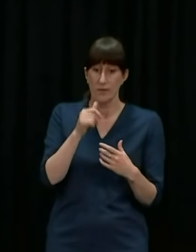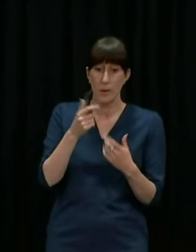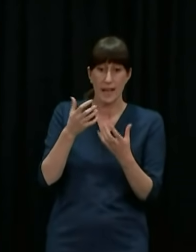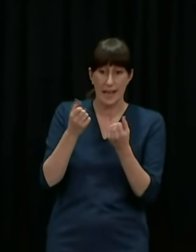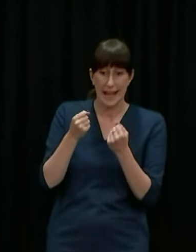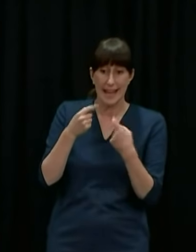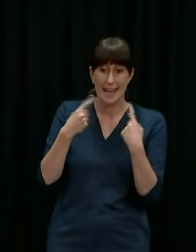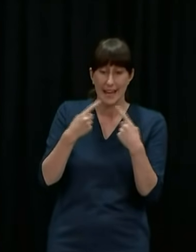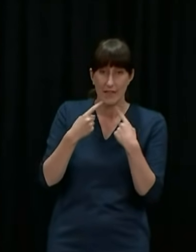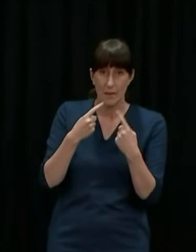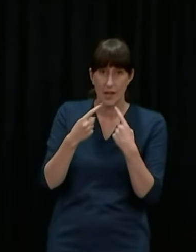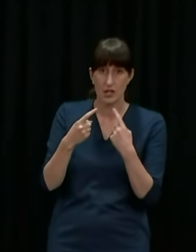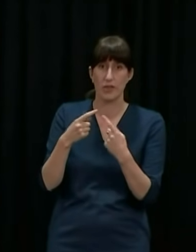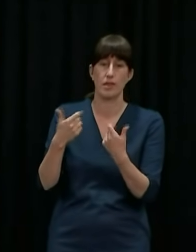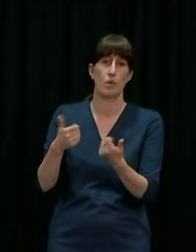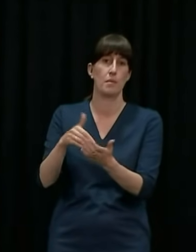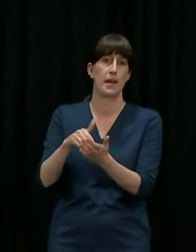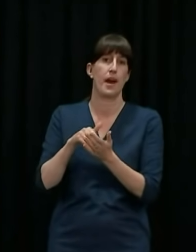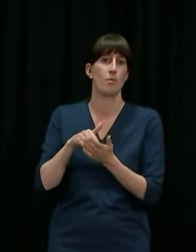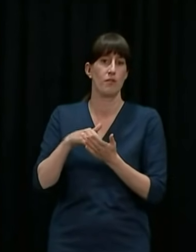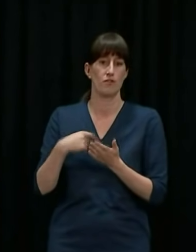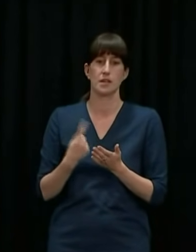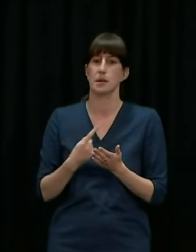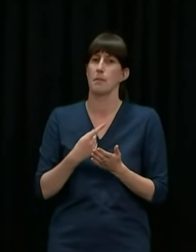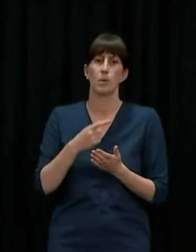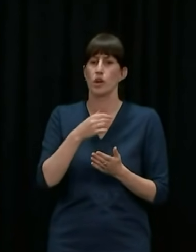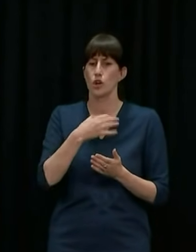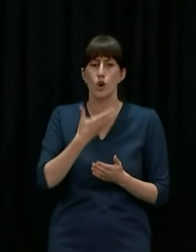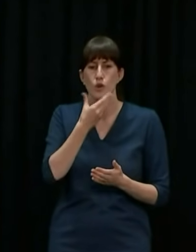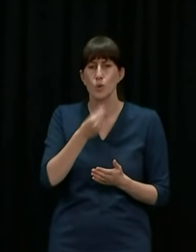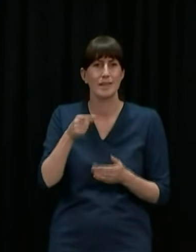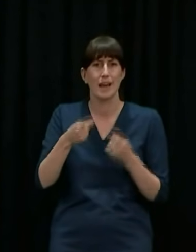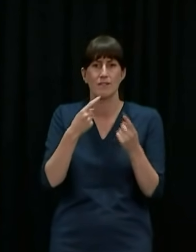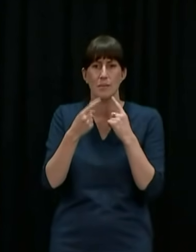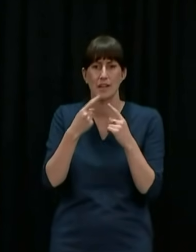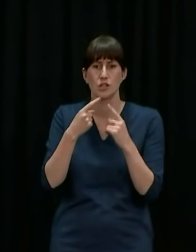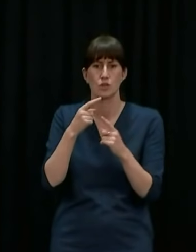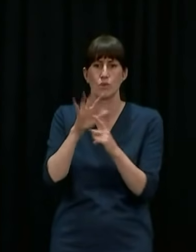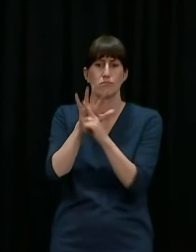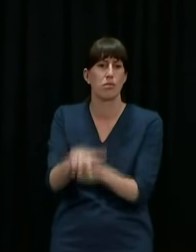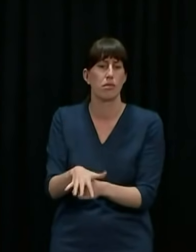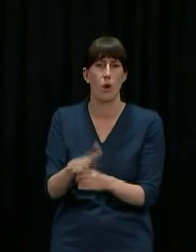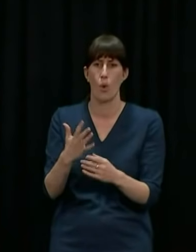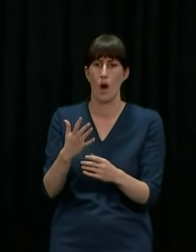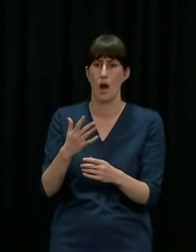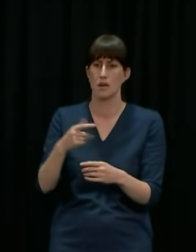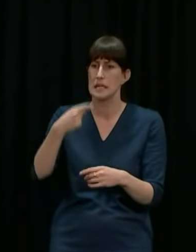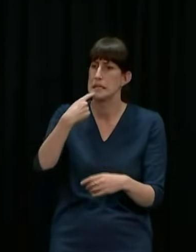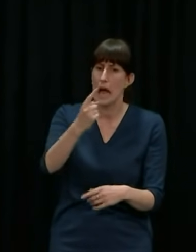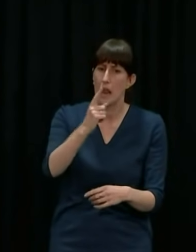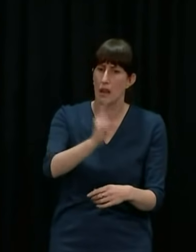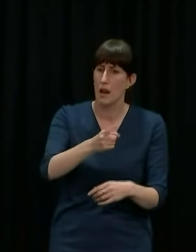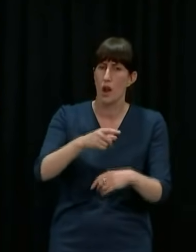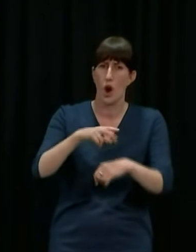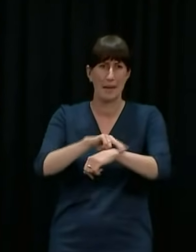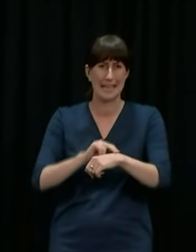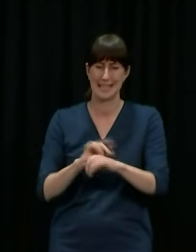testing will only be used for the purposes of stamping out COVID-19. It will not be used for any other purpose.